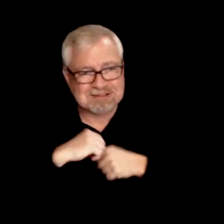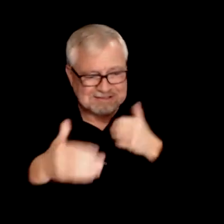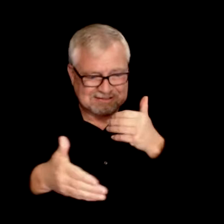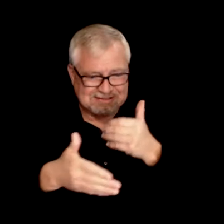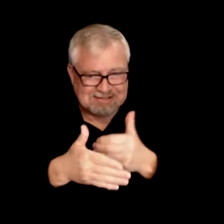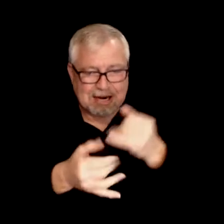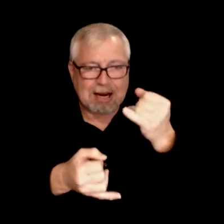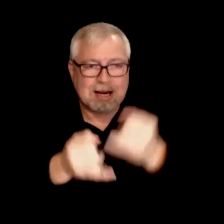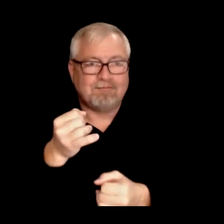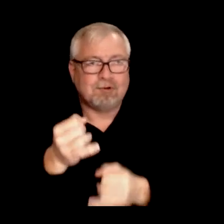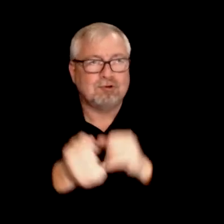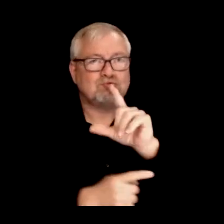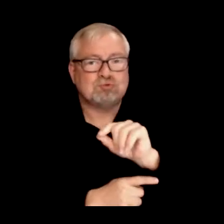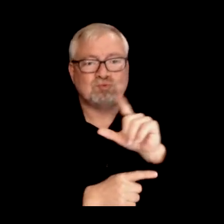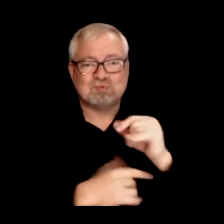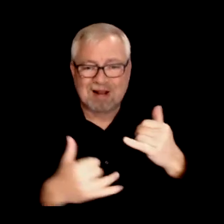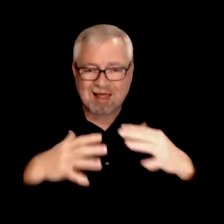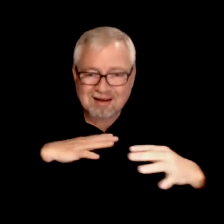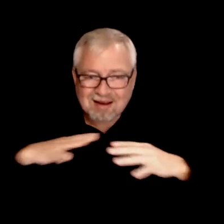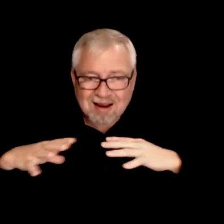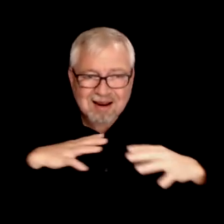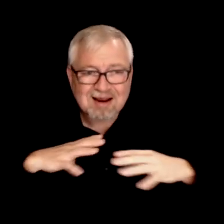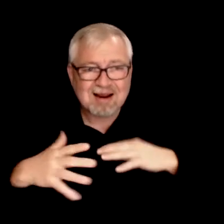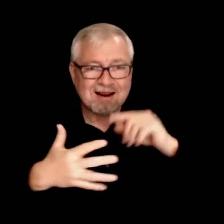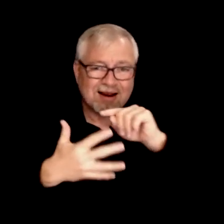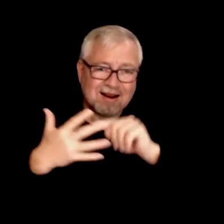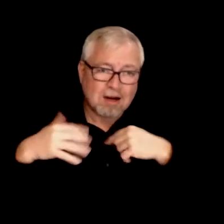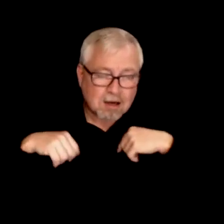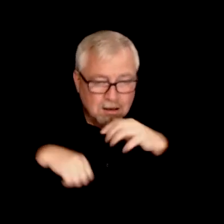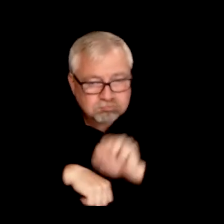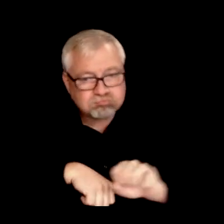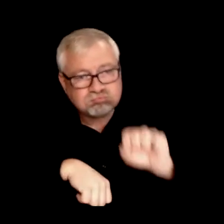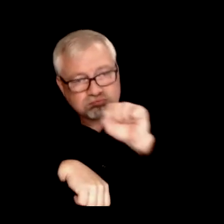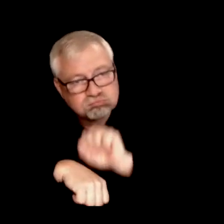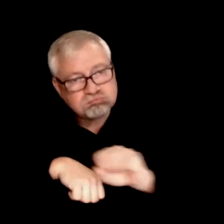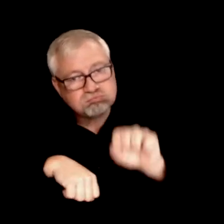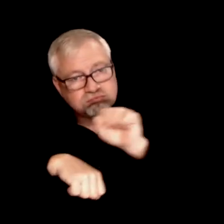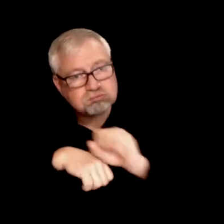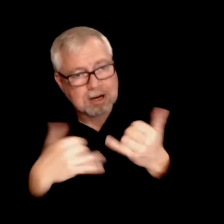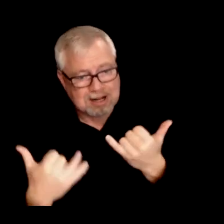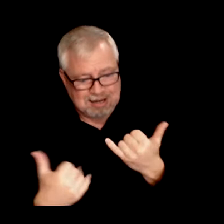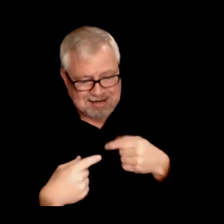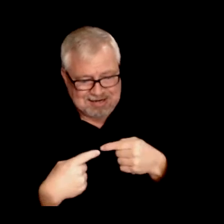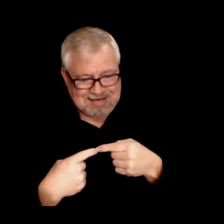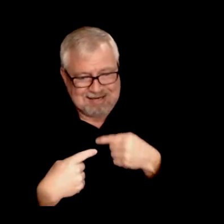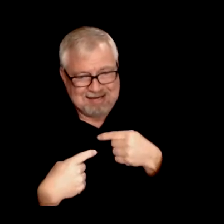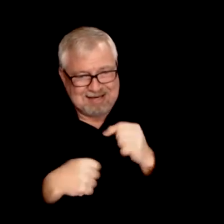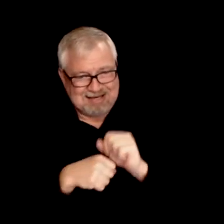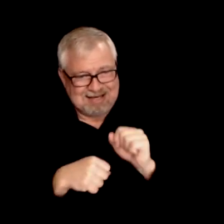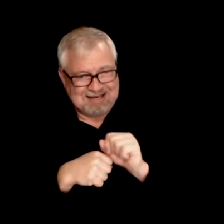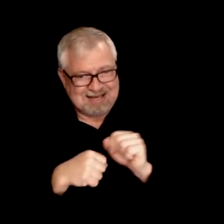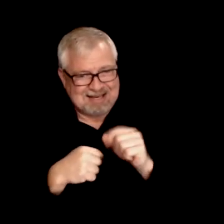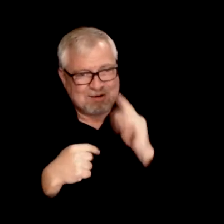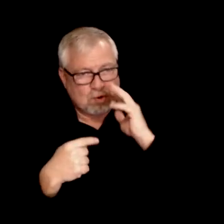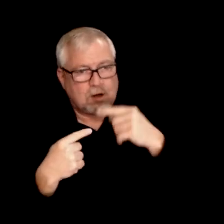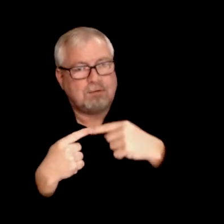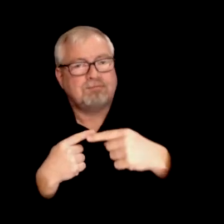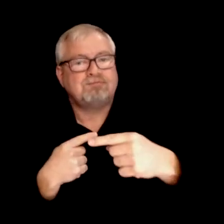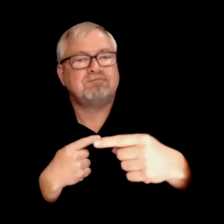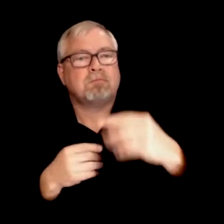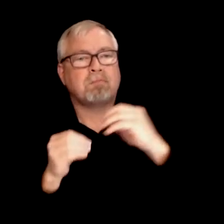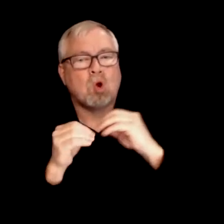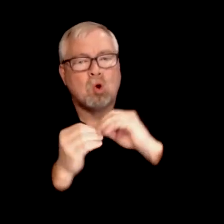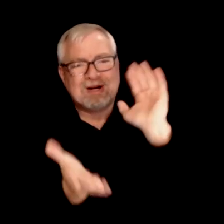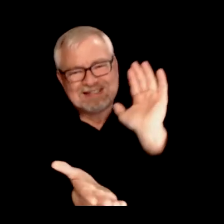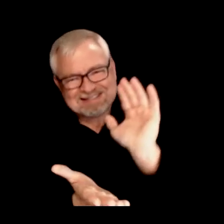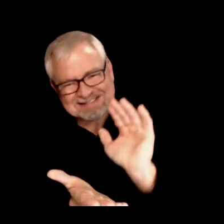The actions that we're taking all together now will help us to prevent the loss of more people or having people